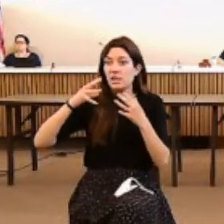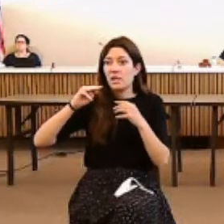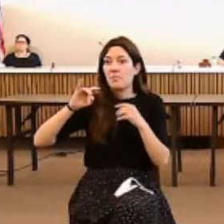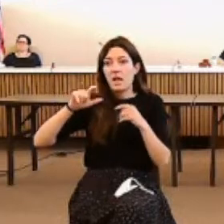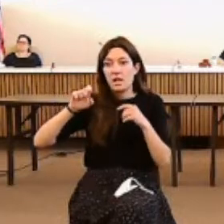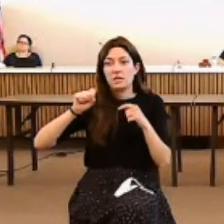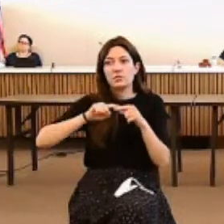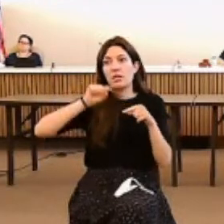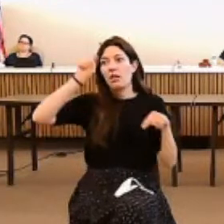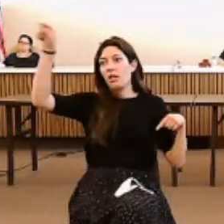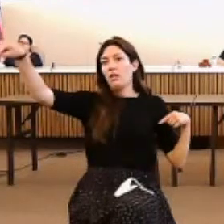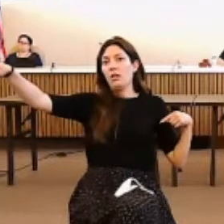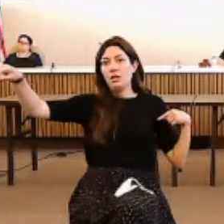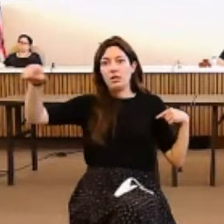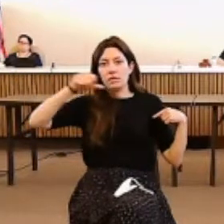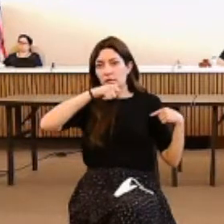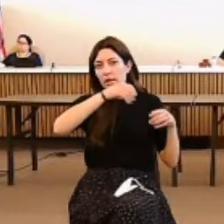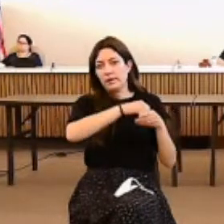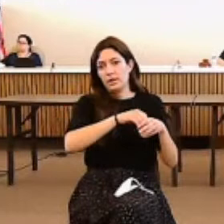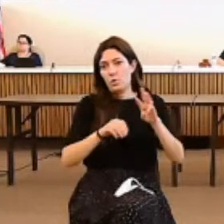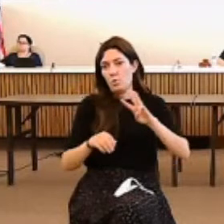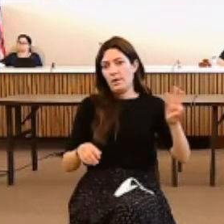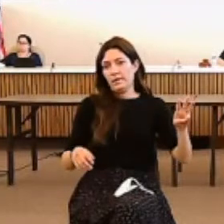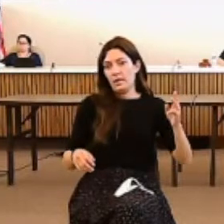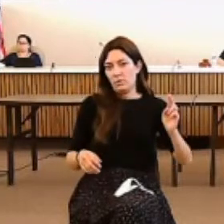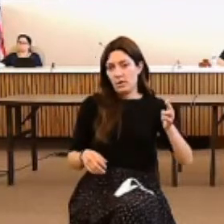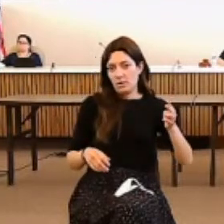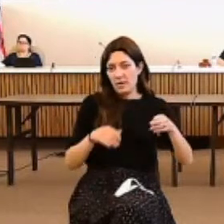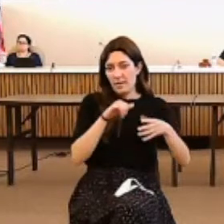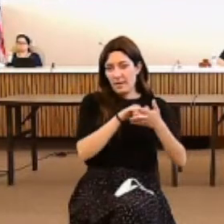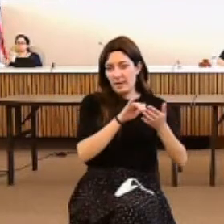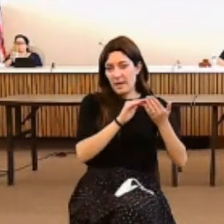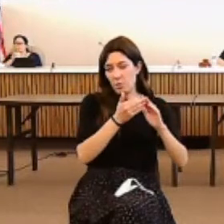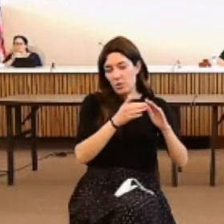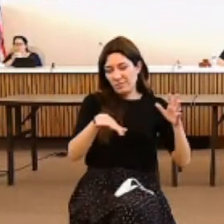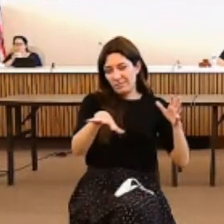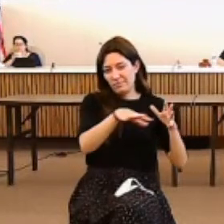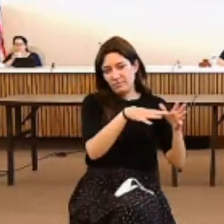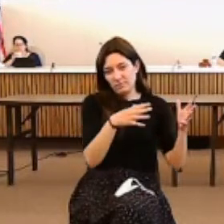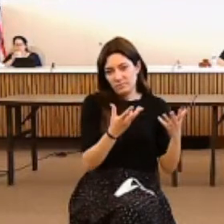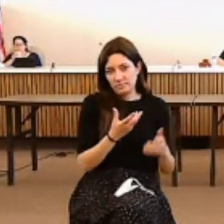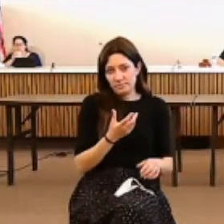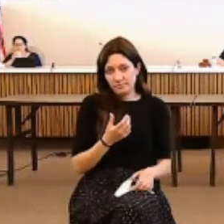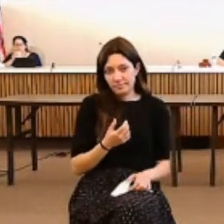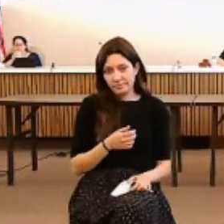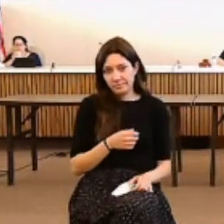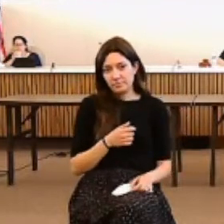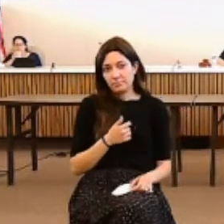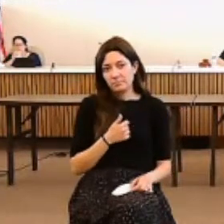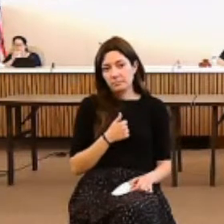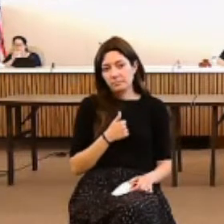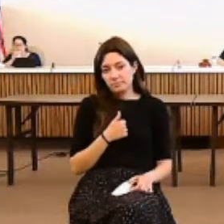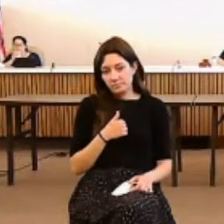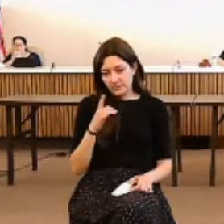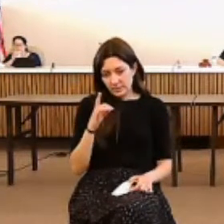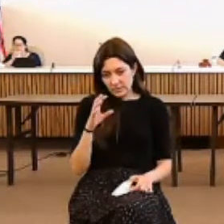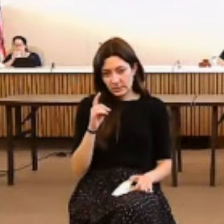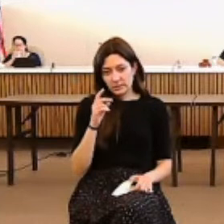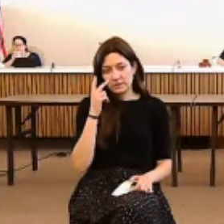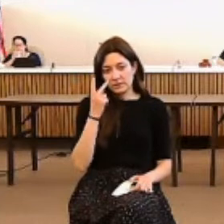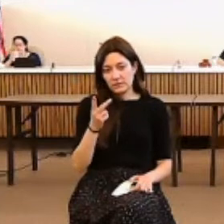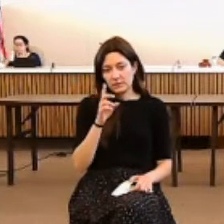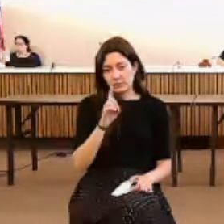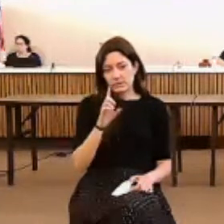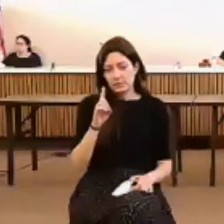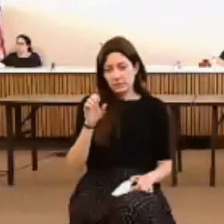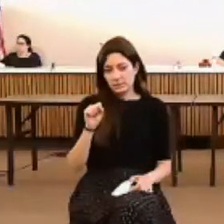West Henrietta in this neighborhood. I did see that the DDS